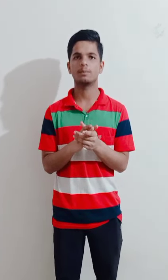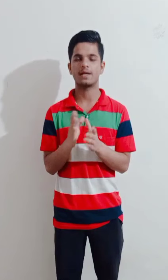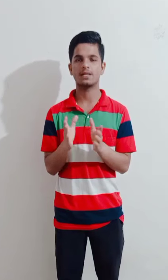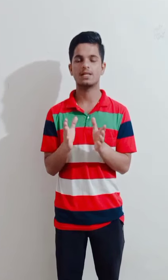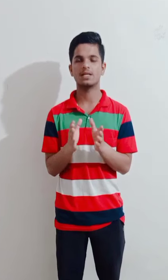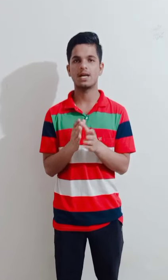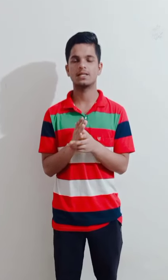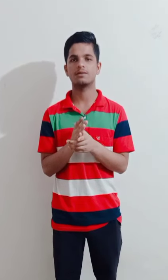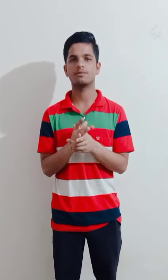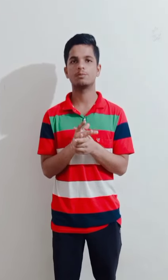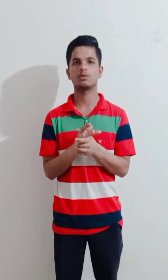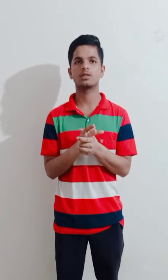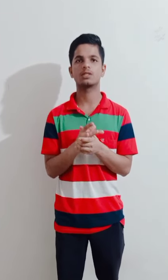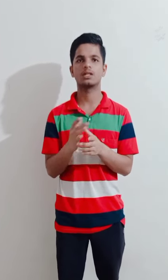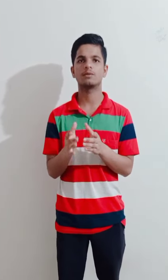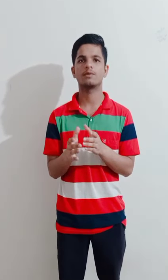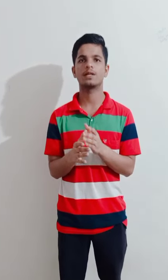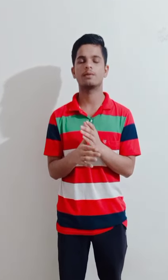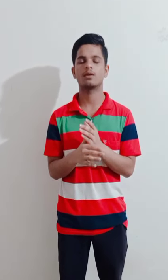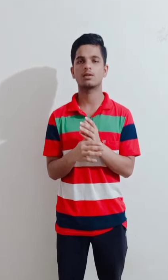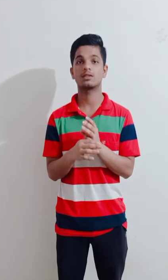parallelly, and if we put a third variable or